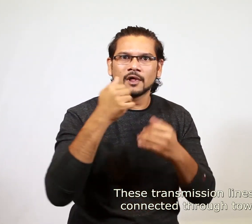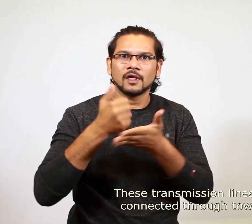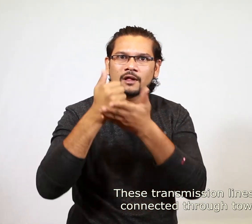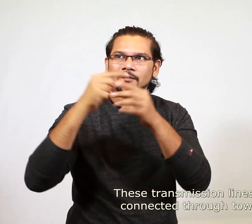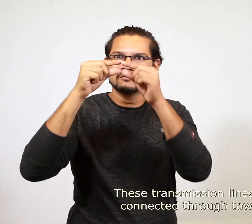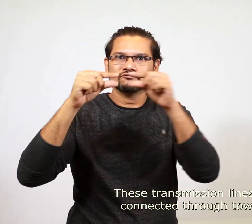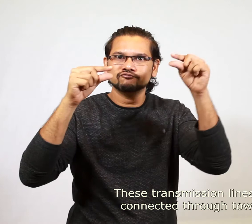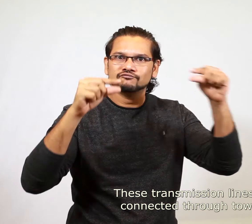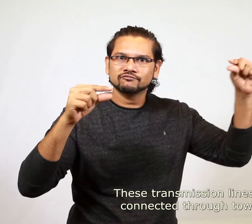Towers,